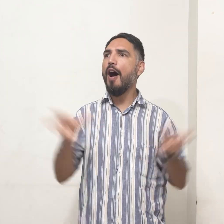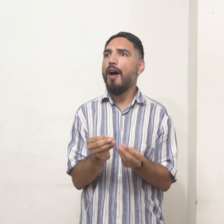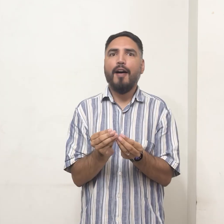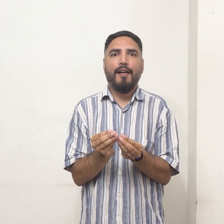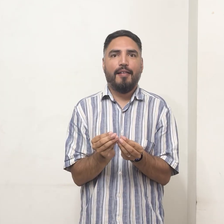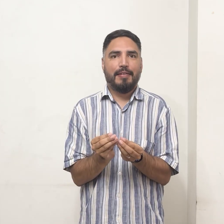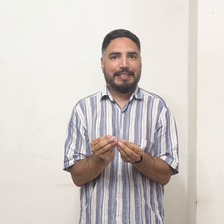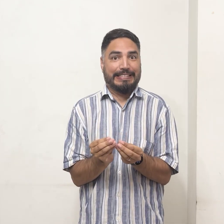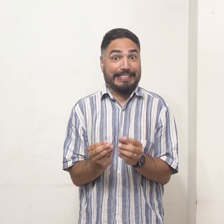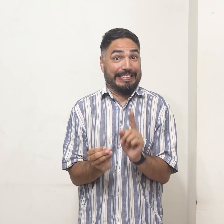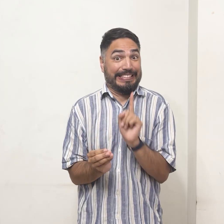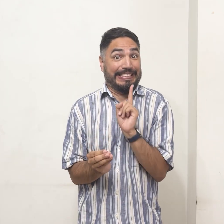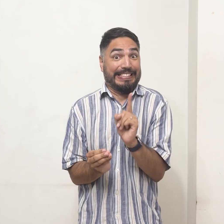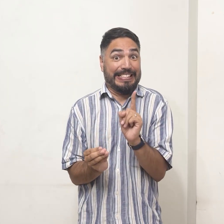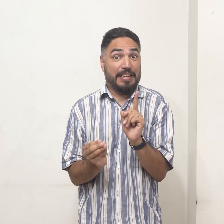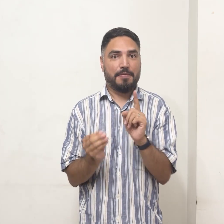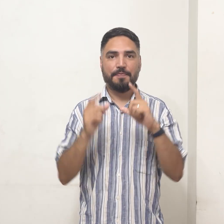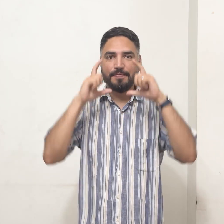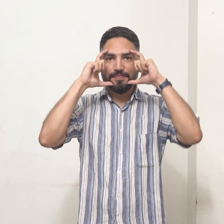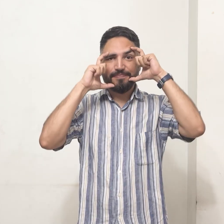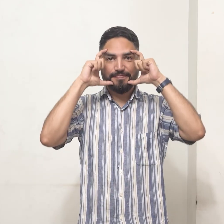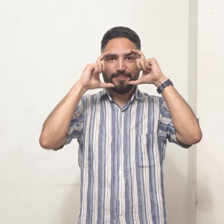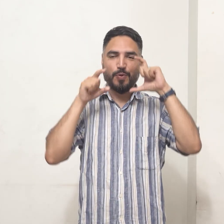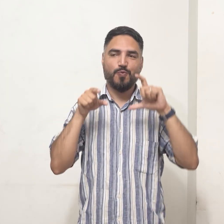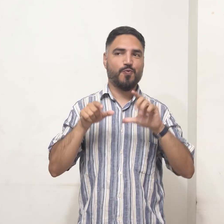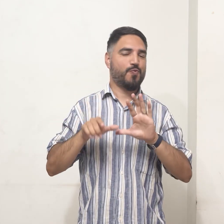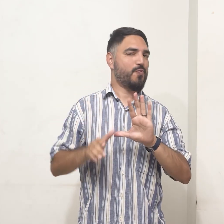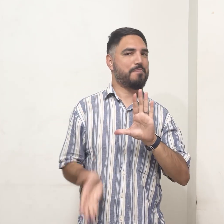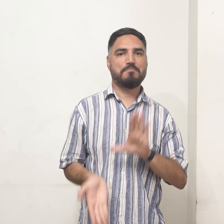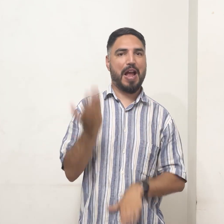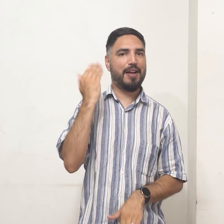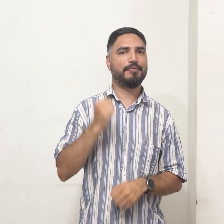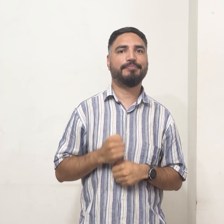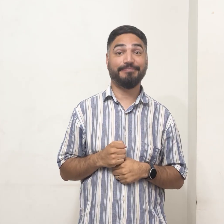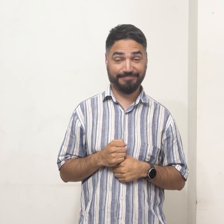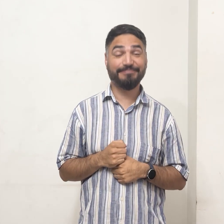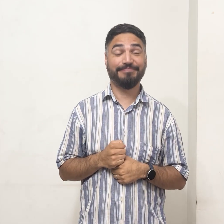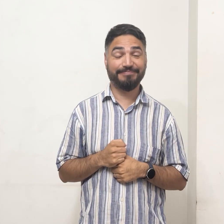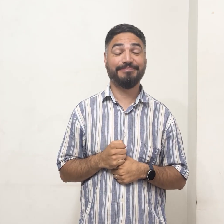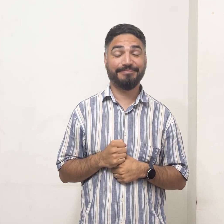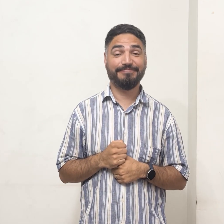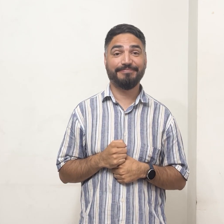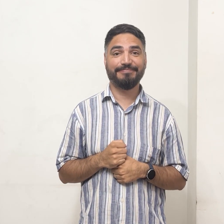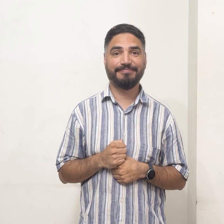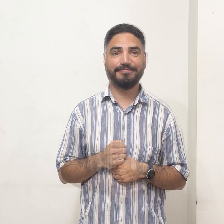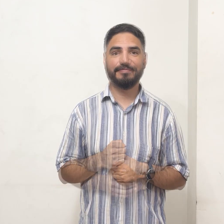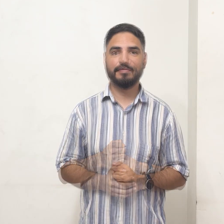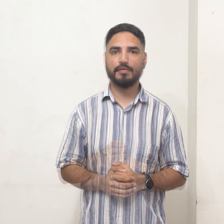whole picture and realize that facial expression is extremely important.